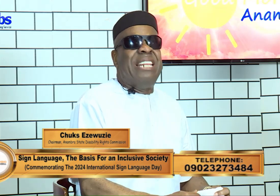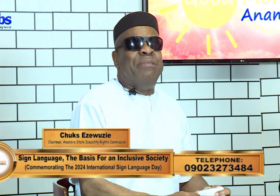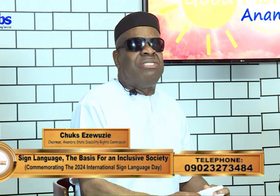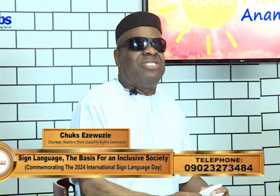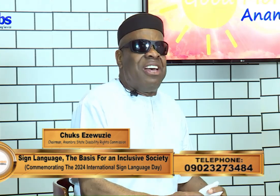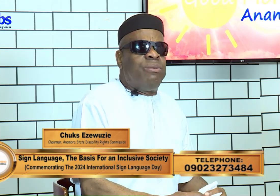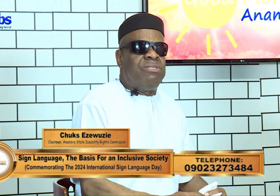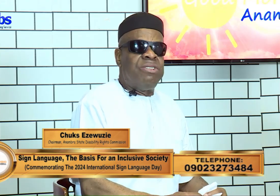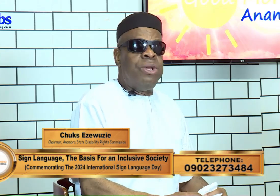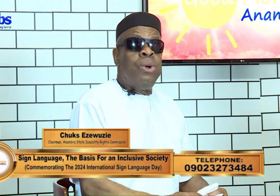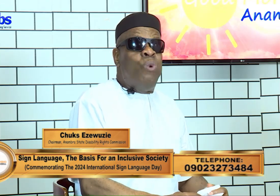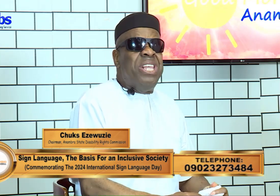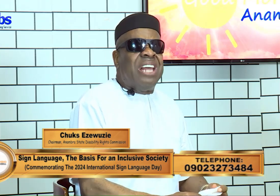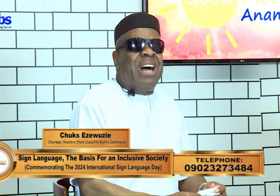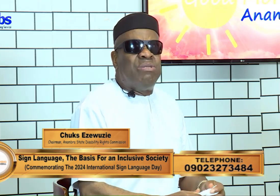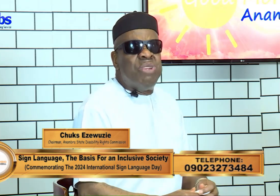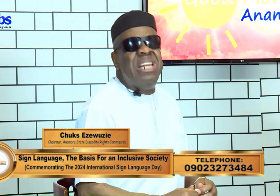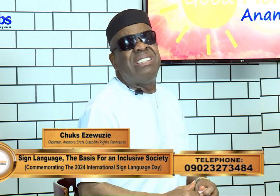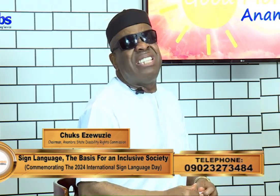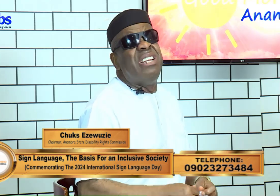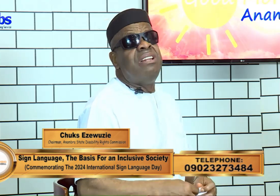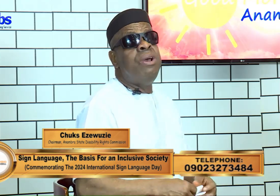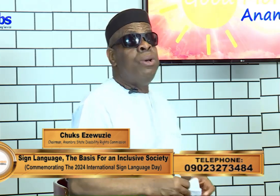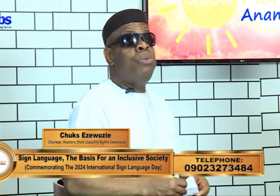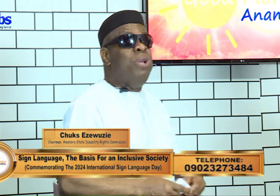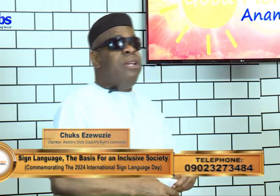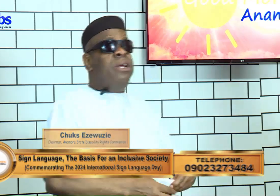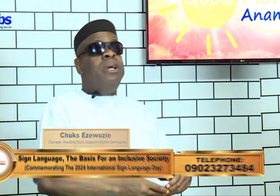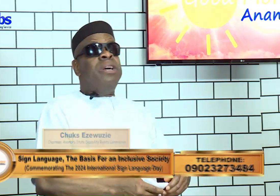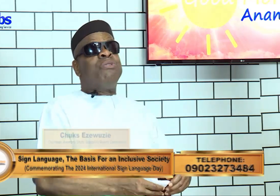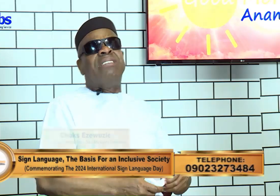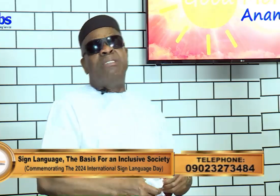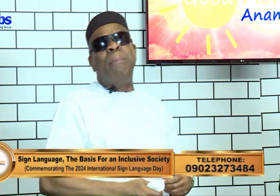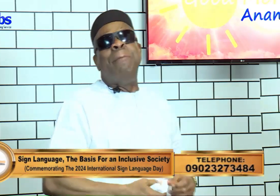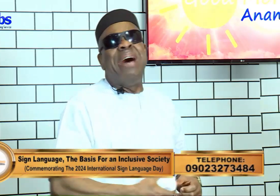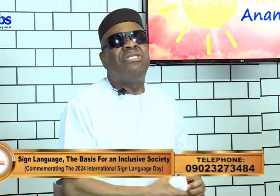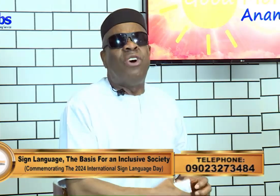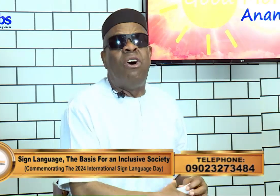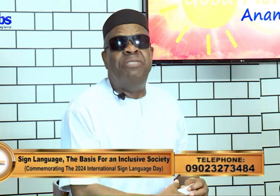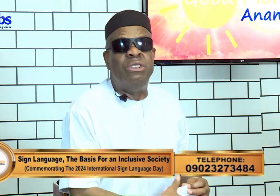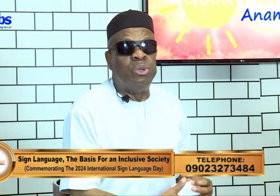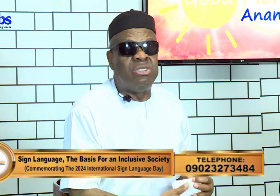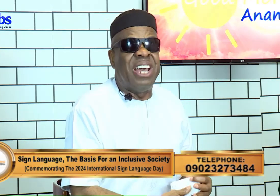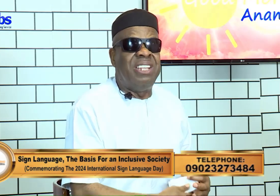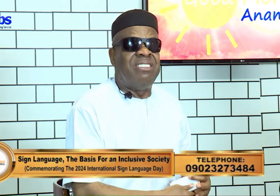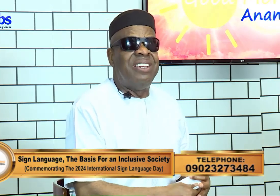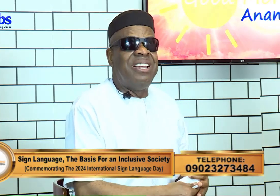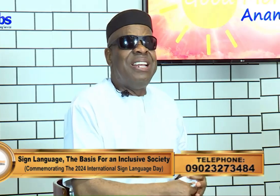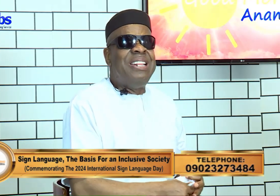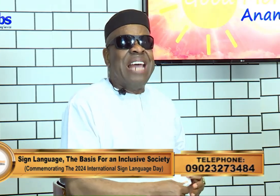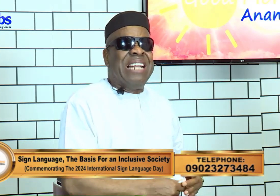by themselves without relating with the rest members of the